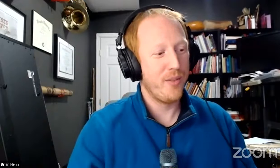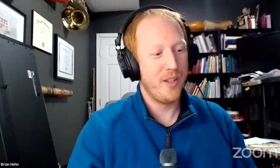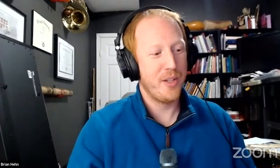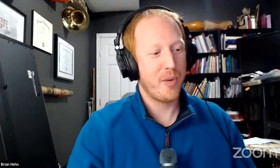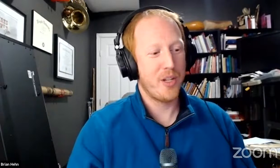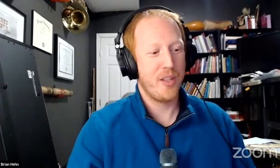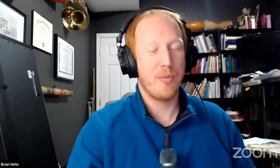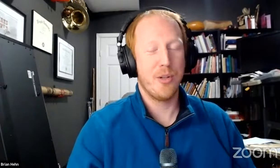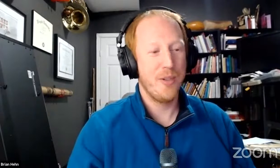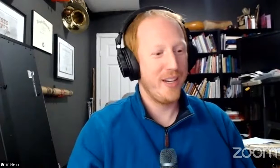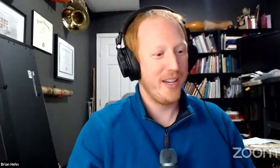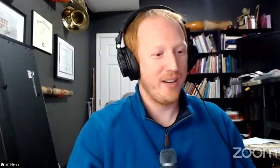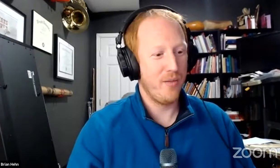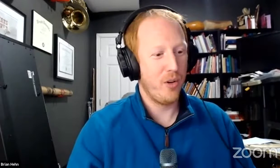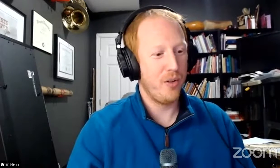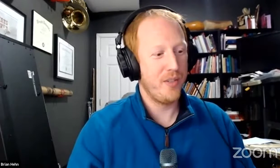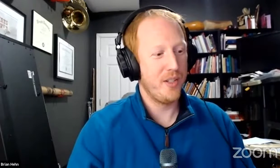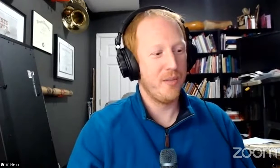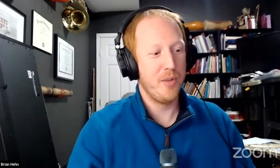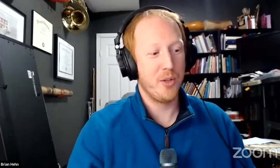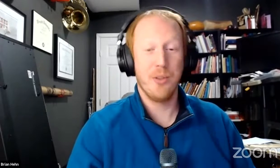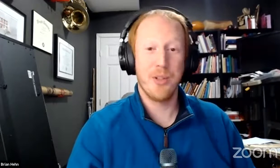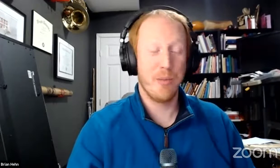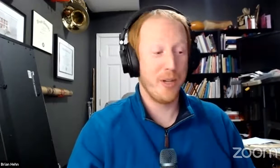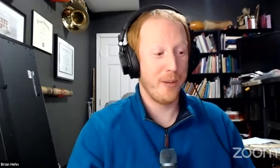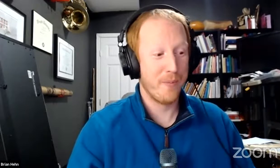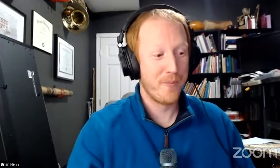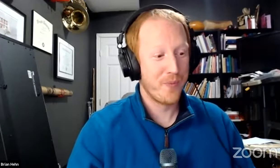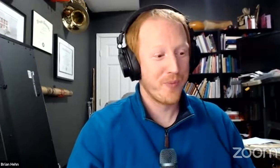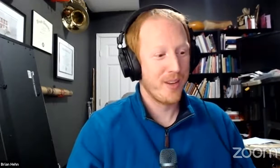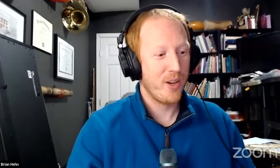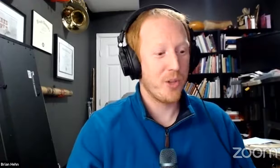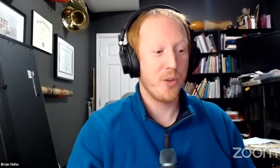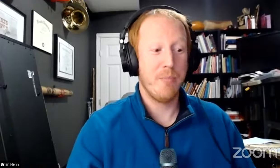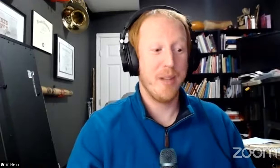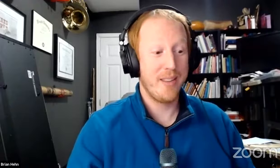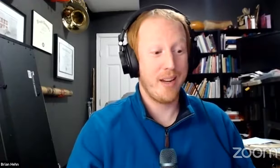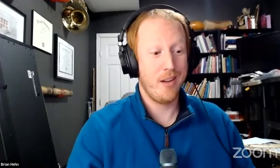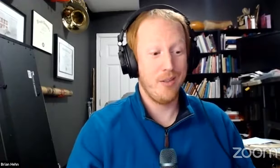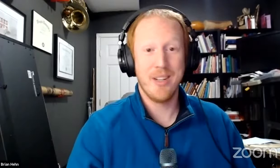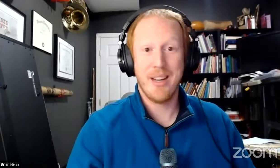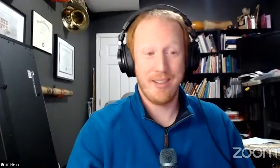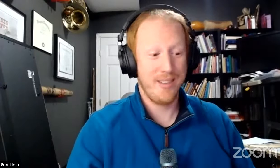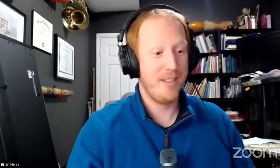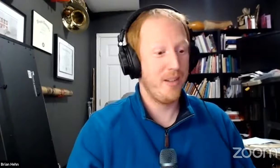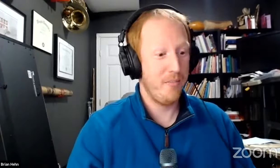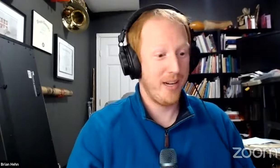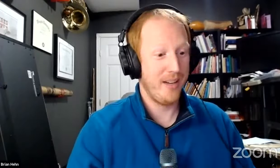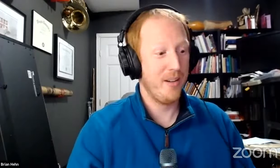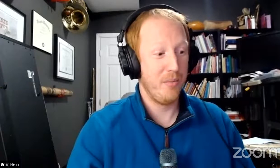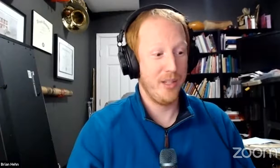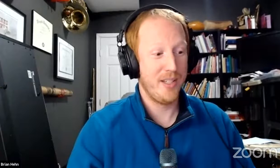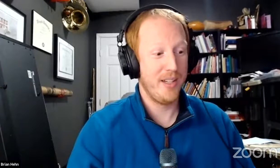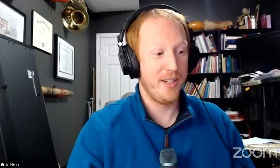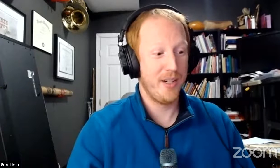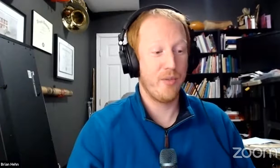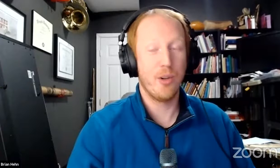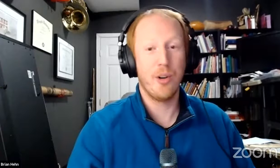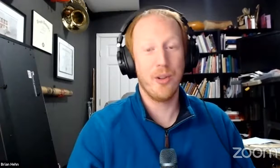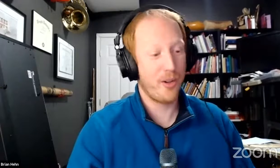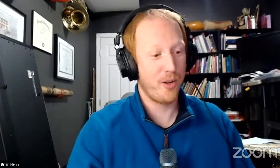because sometimes when we're facing what we're facing right now, you can either laugh or you can